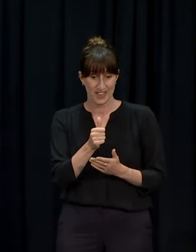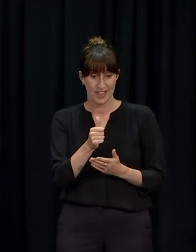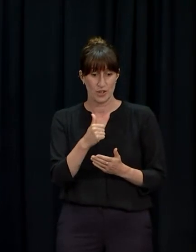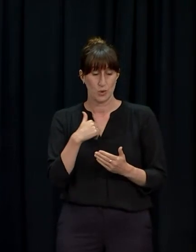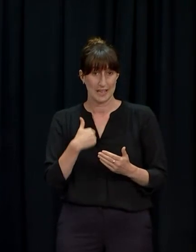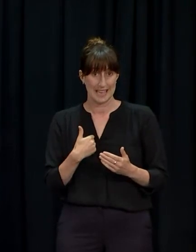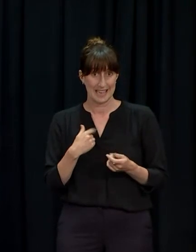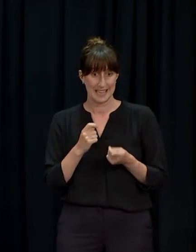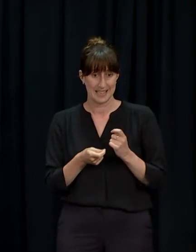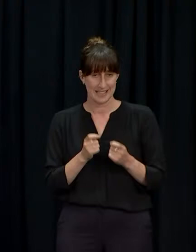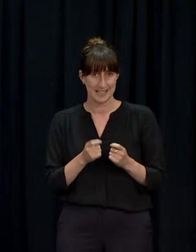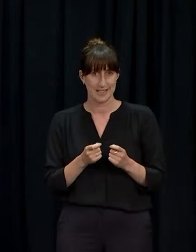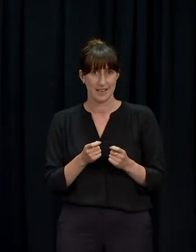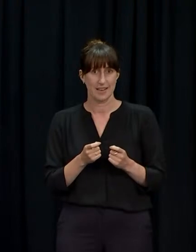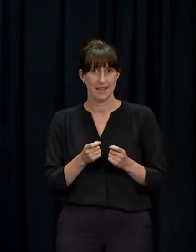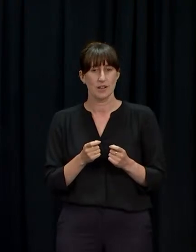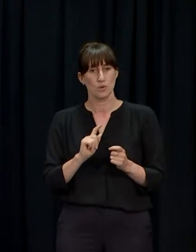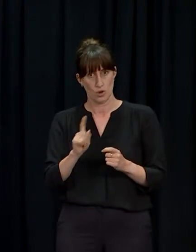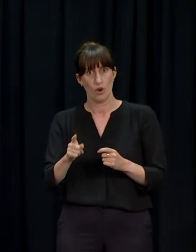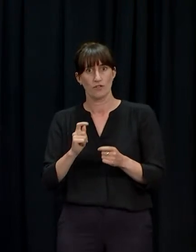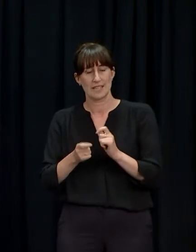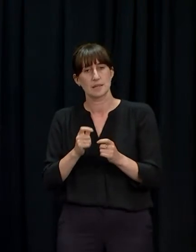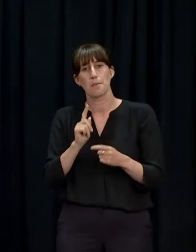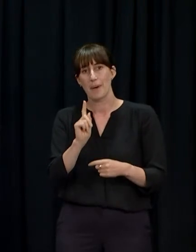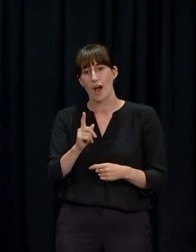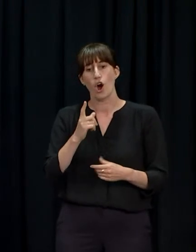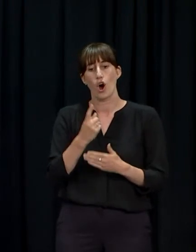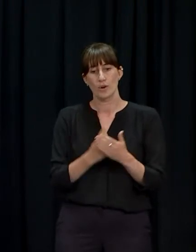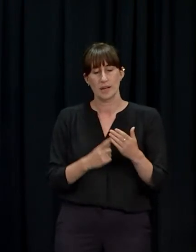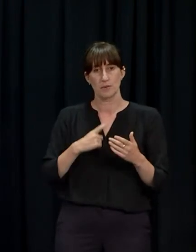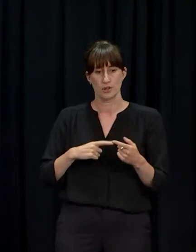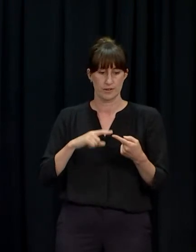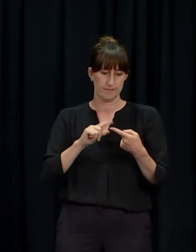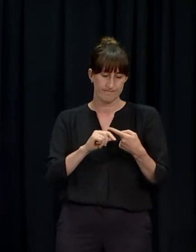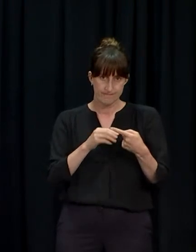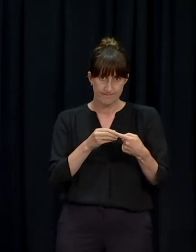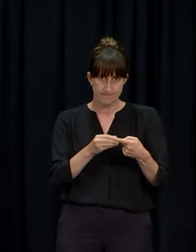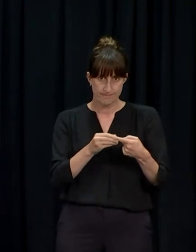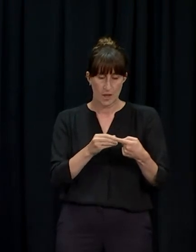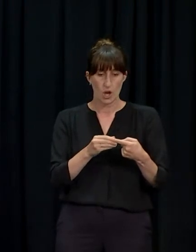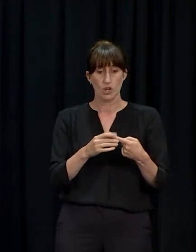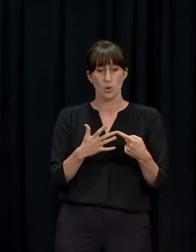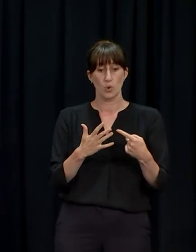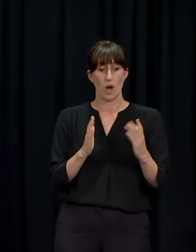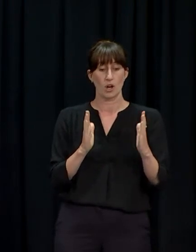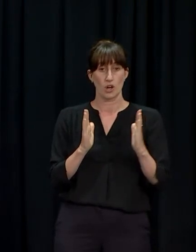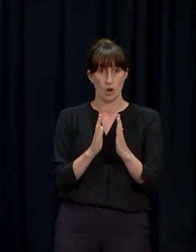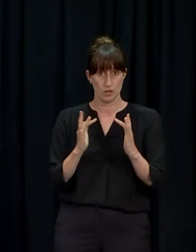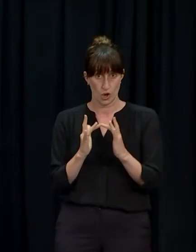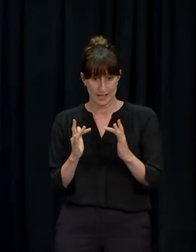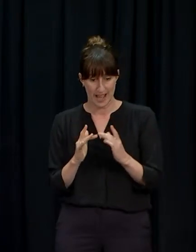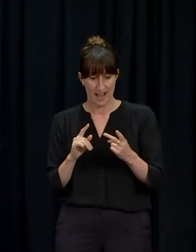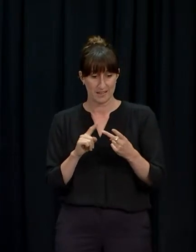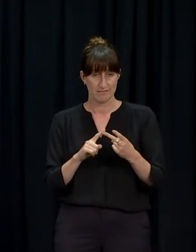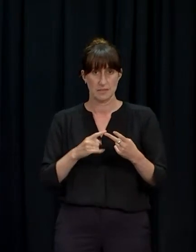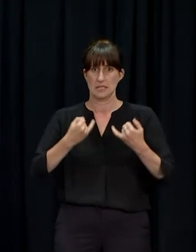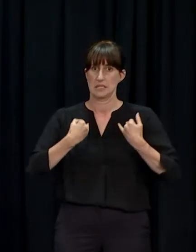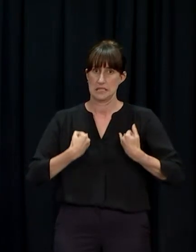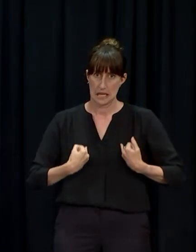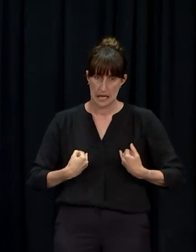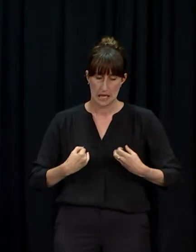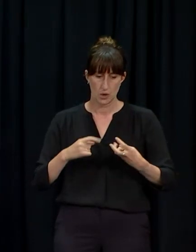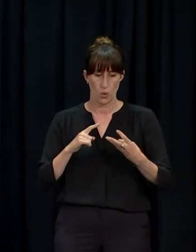or you've been instructed to by a public health unit because you're a contact, or you're part of a surveillance program. But